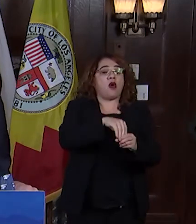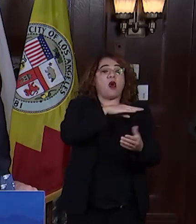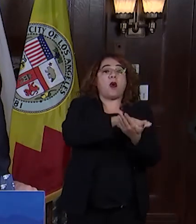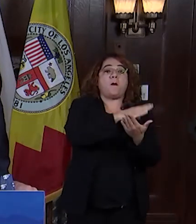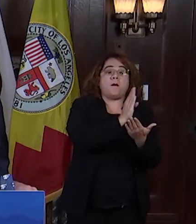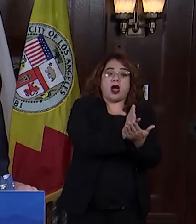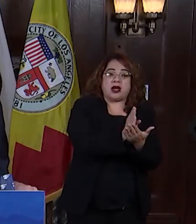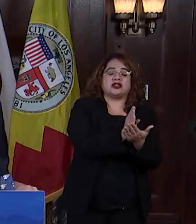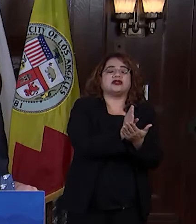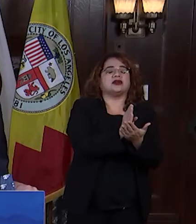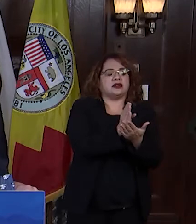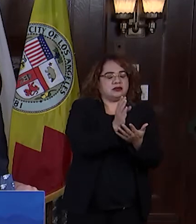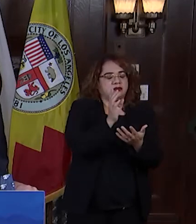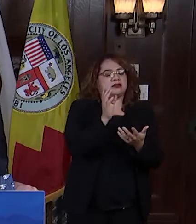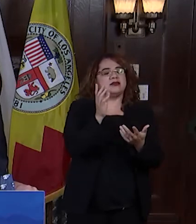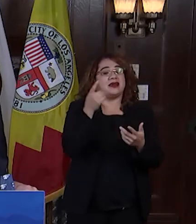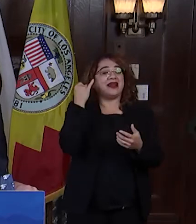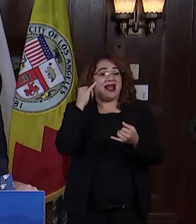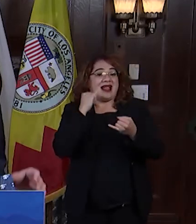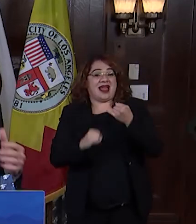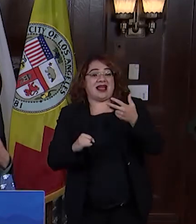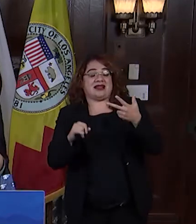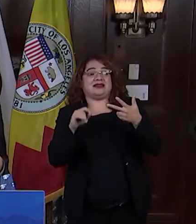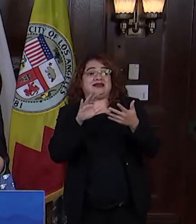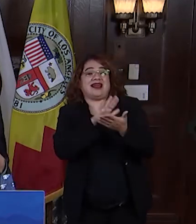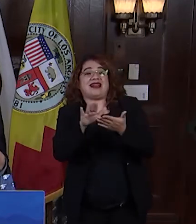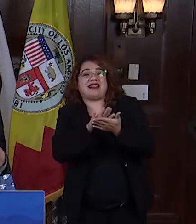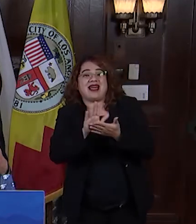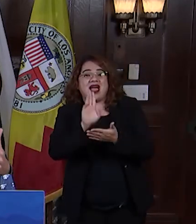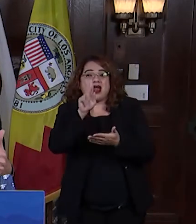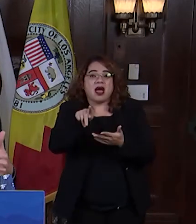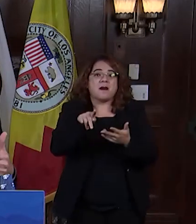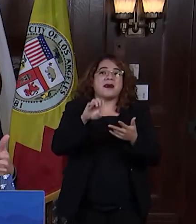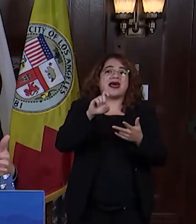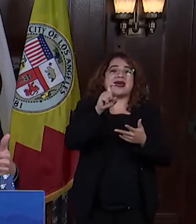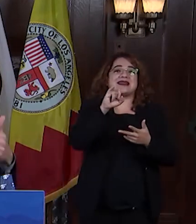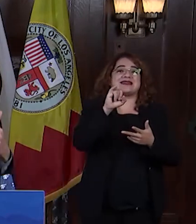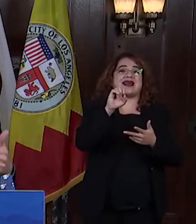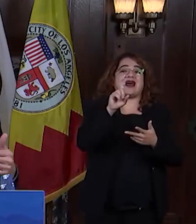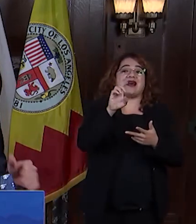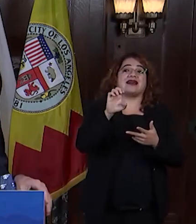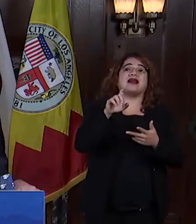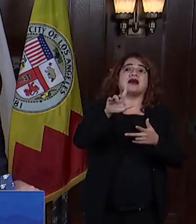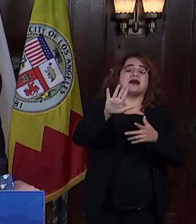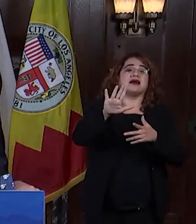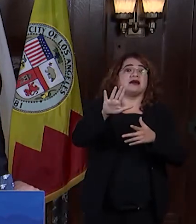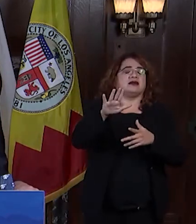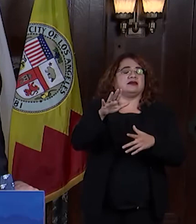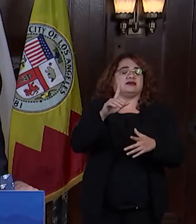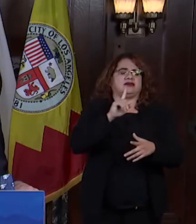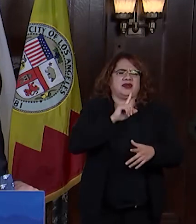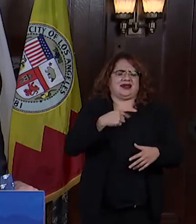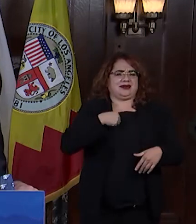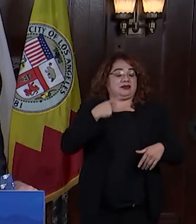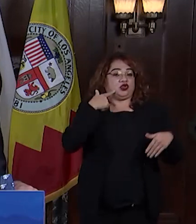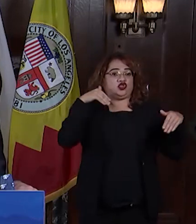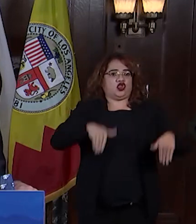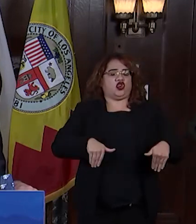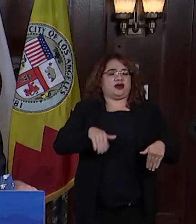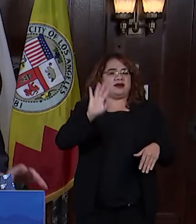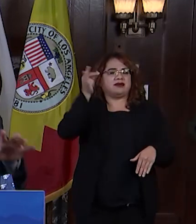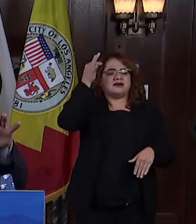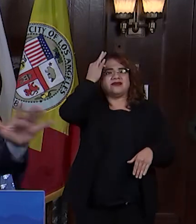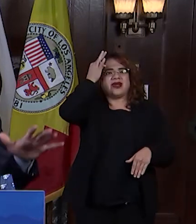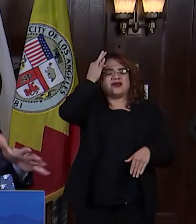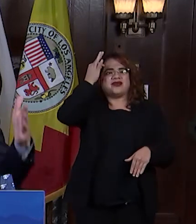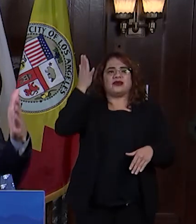last question, to take care of the comprehensive cleanup, nor should we. This is Exide's responsibility, and it's appalling that we would see federal,